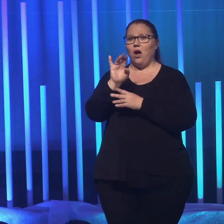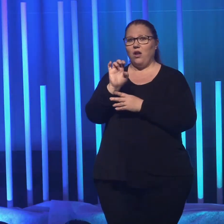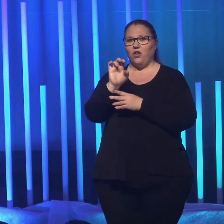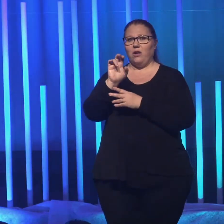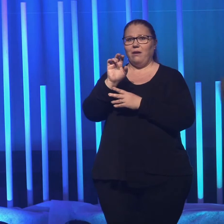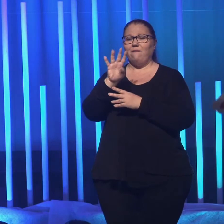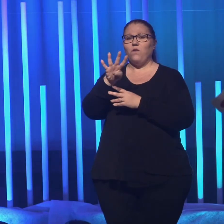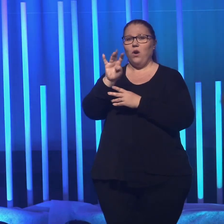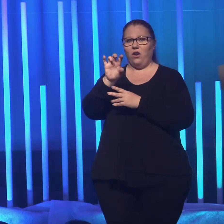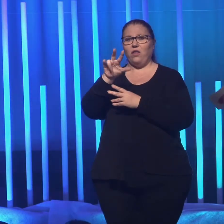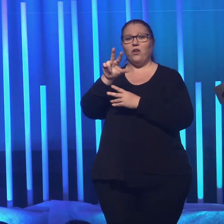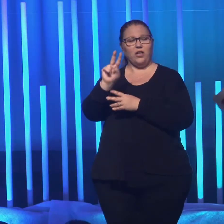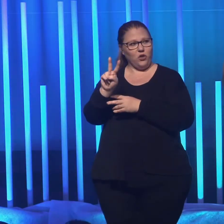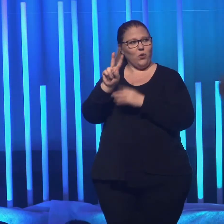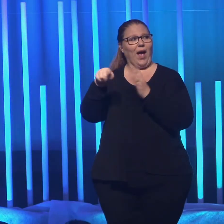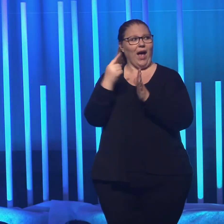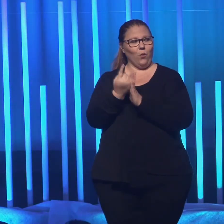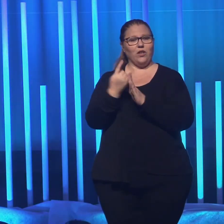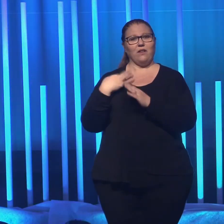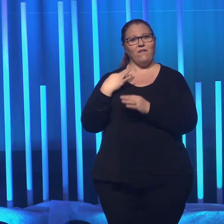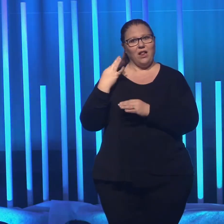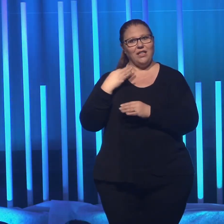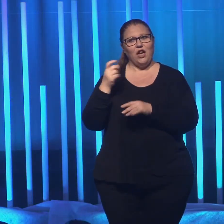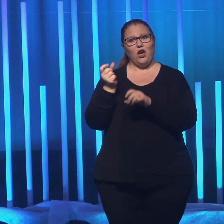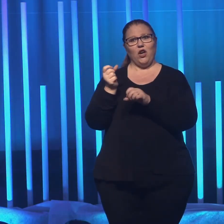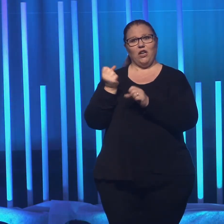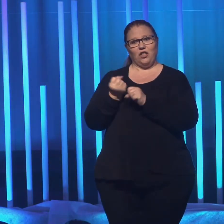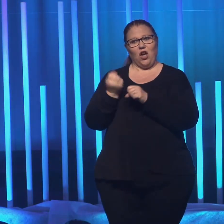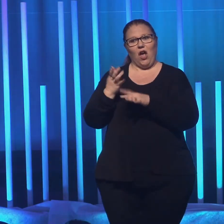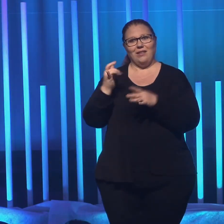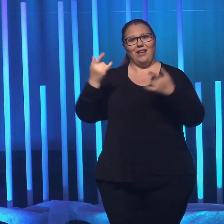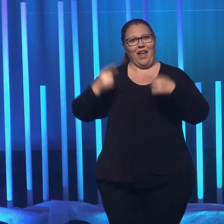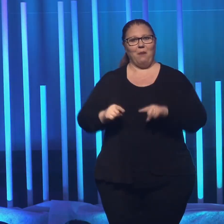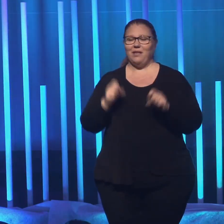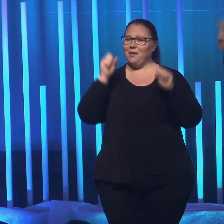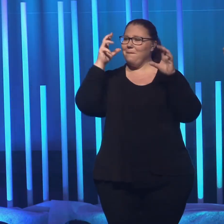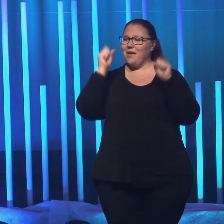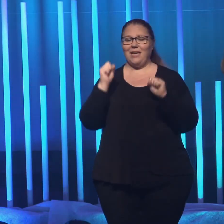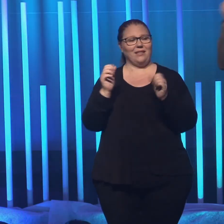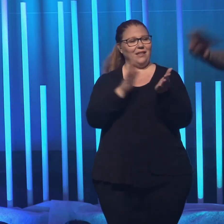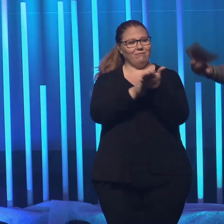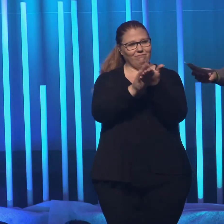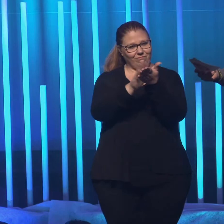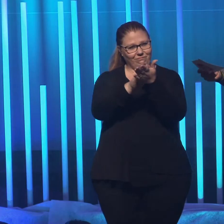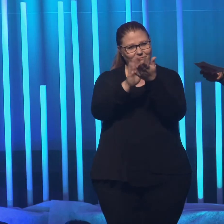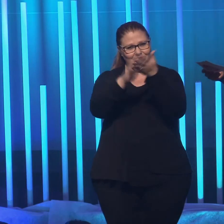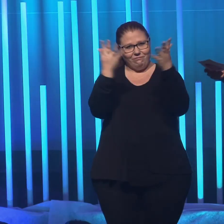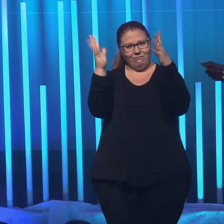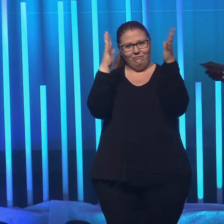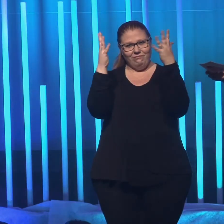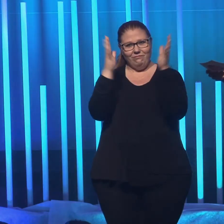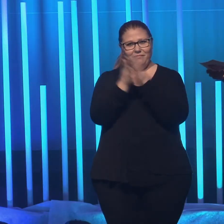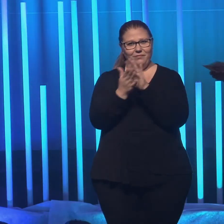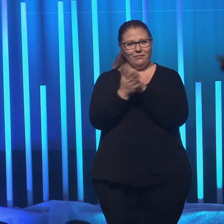hours given to volunteer to make that possible. And that is amazing. So give yourselves a great big hand.